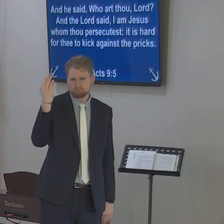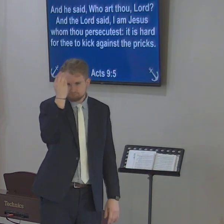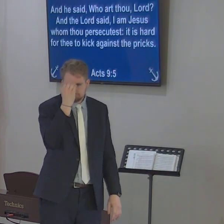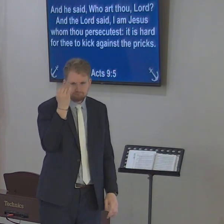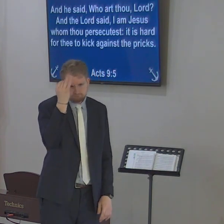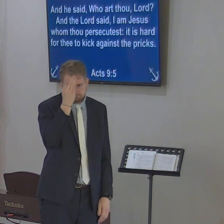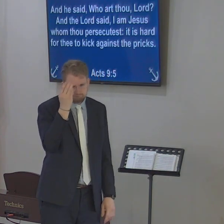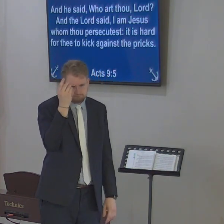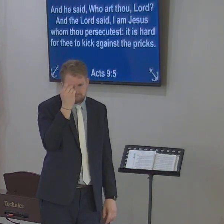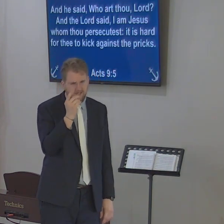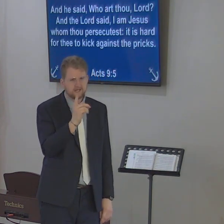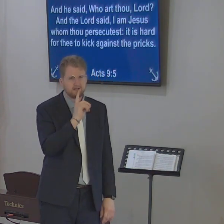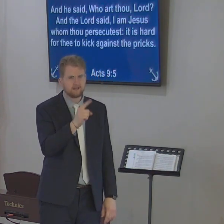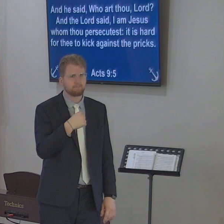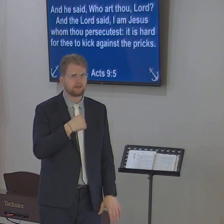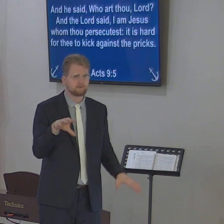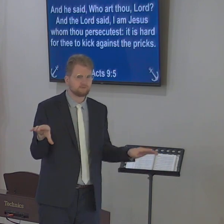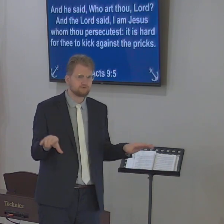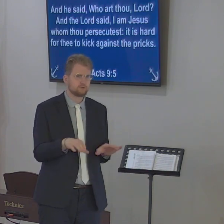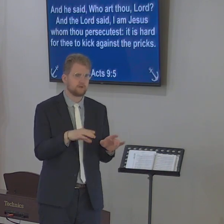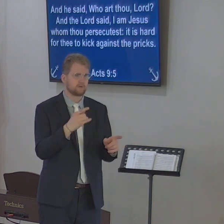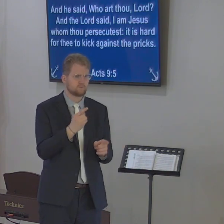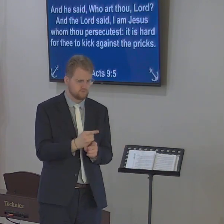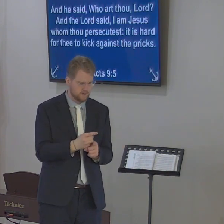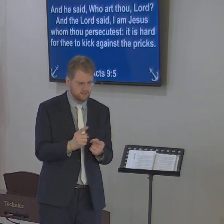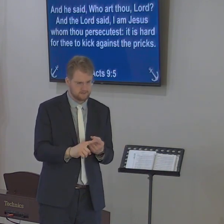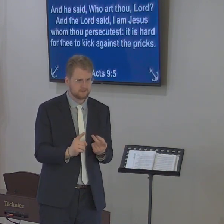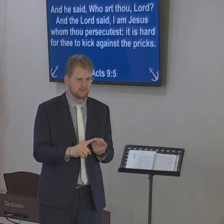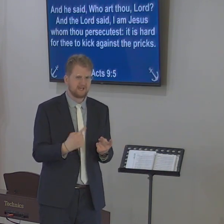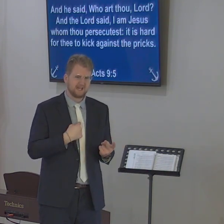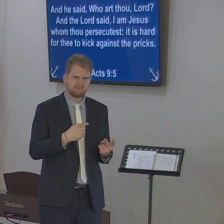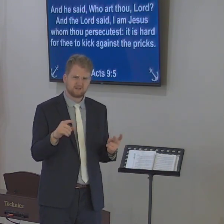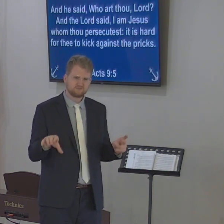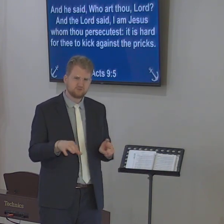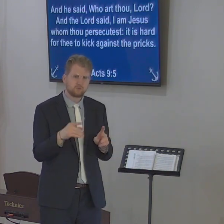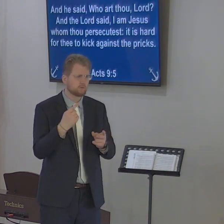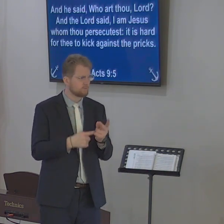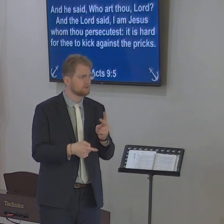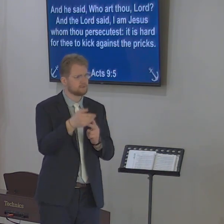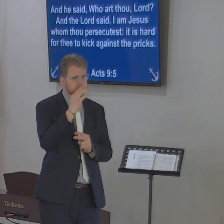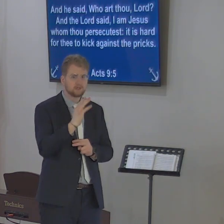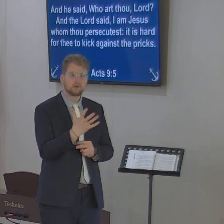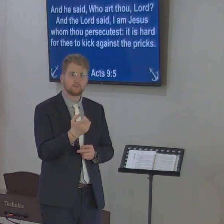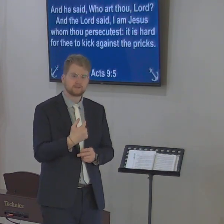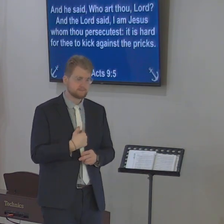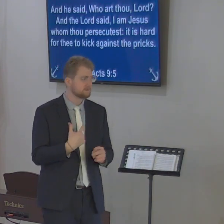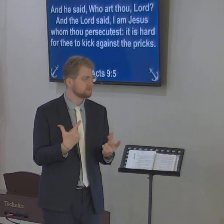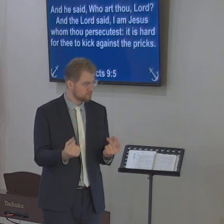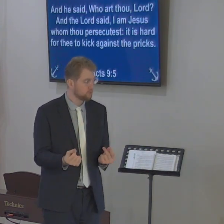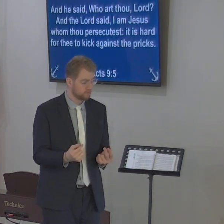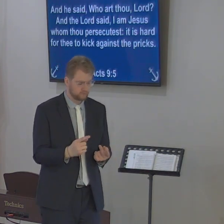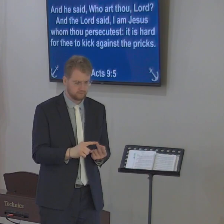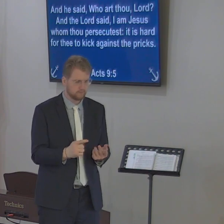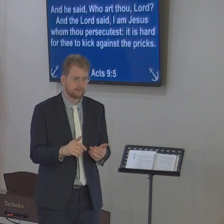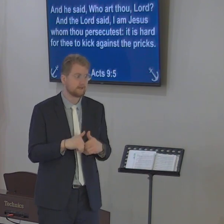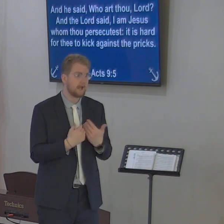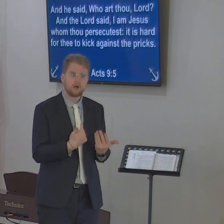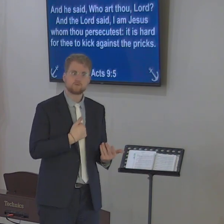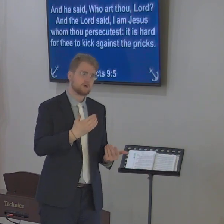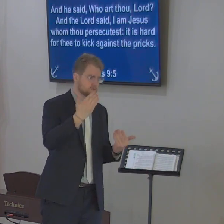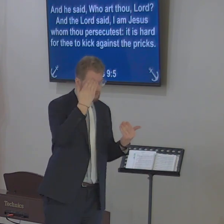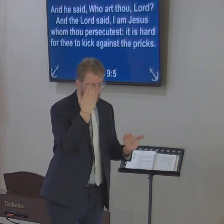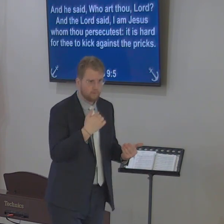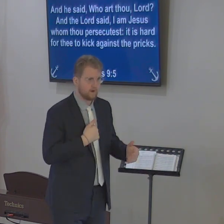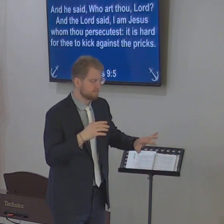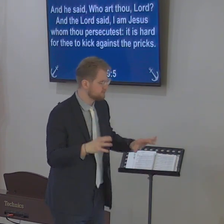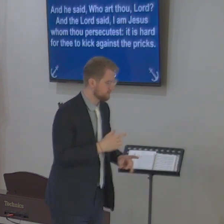doing right? Am I doing what God would have me to do? Or am I doing wrong? How do I know that I'm doing right? How do I know